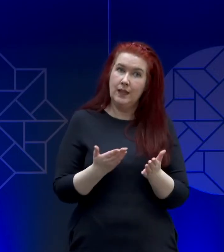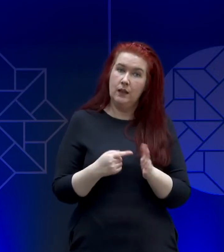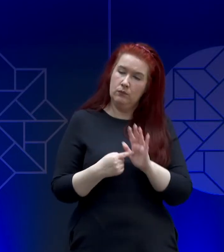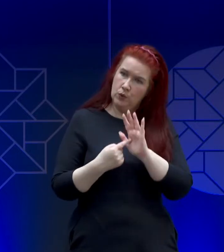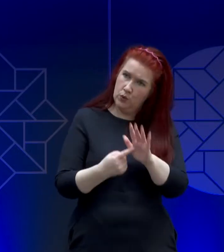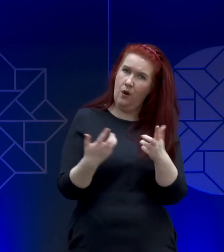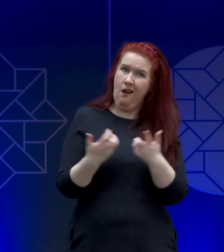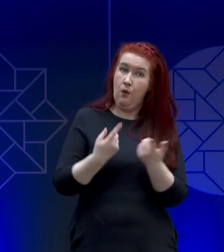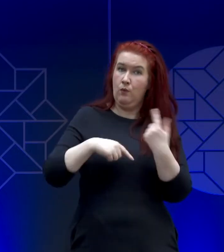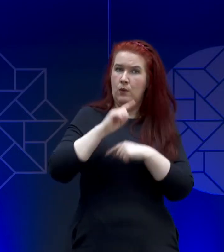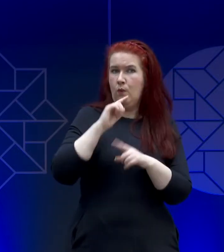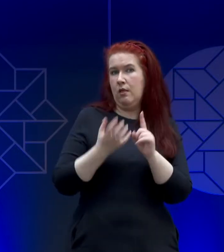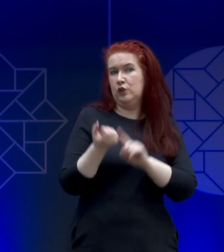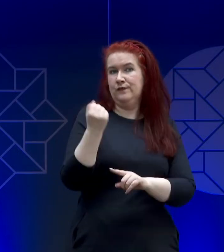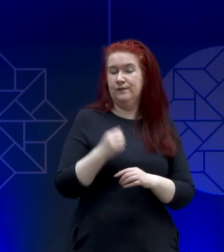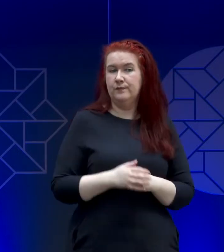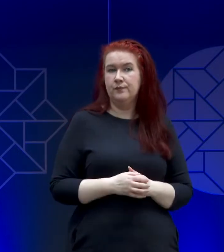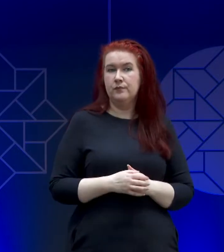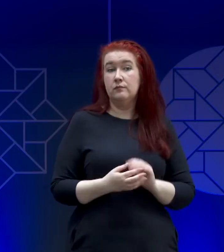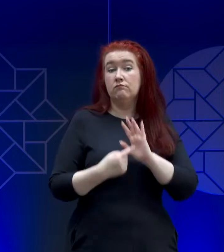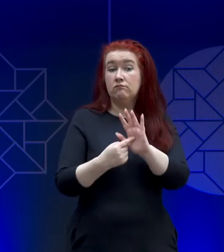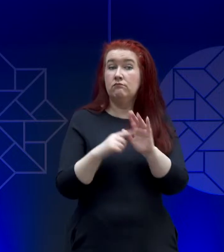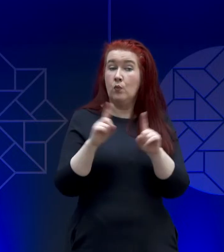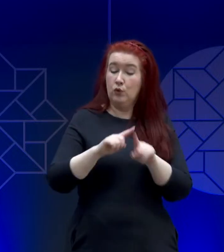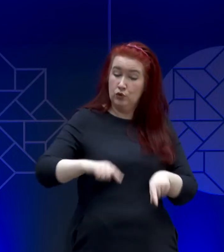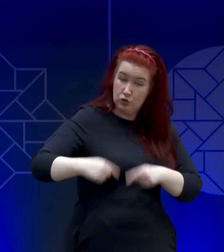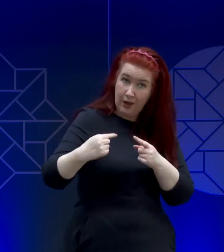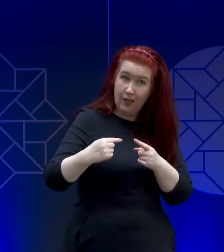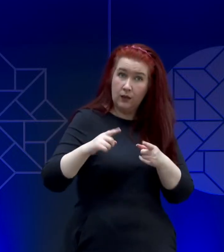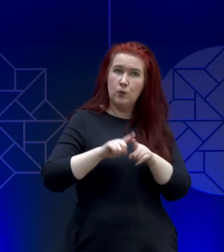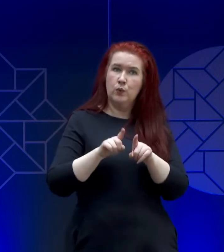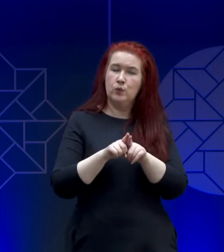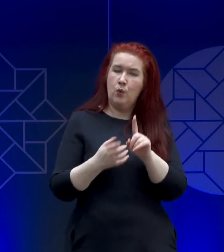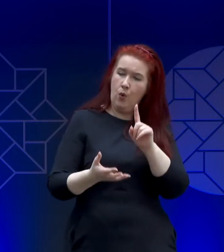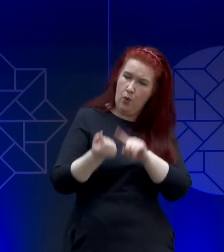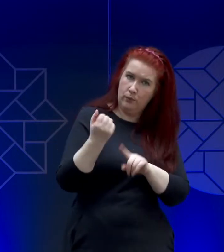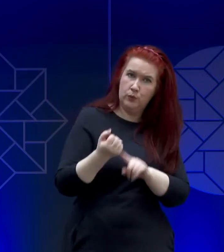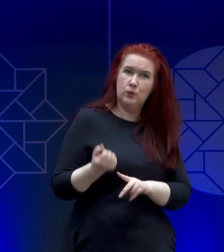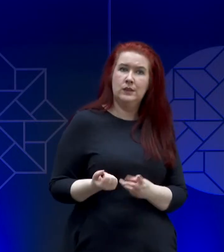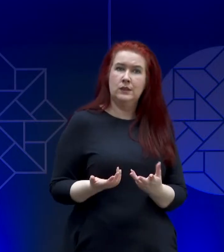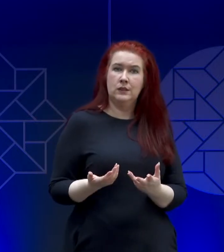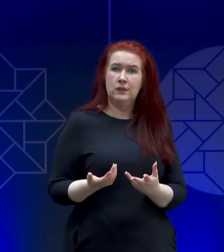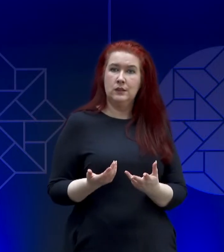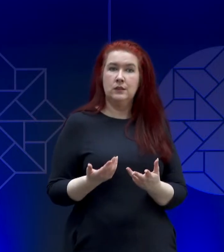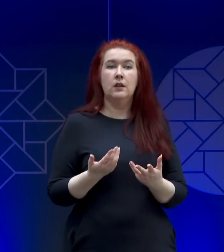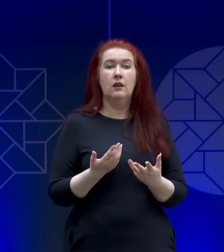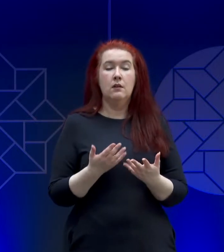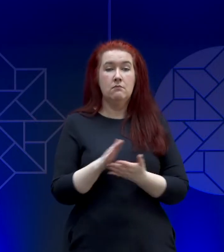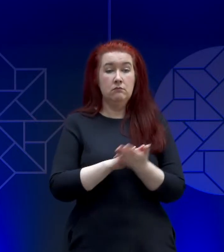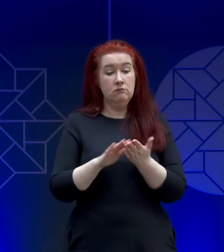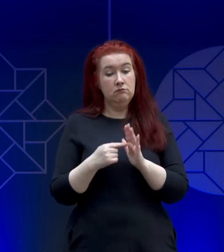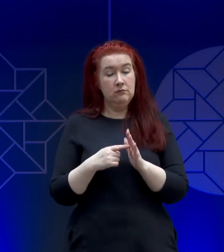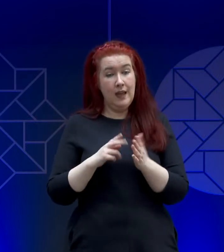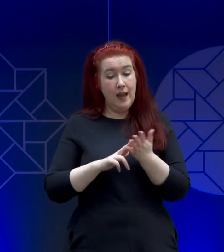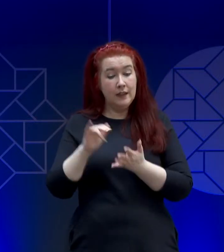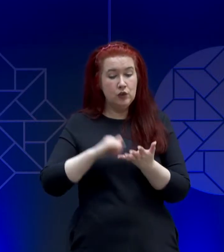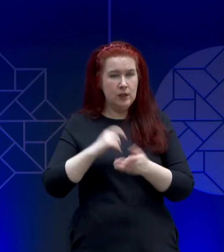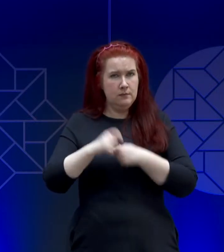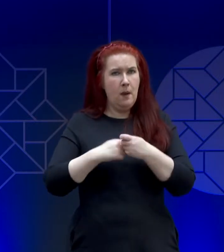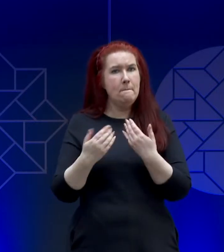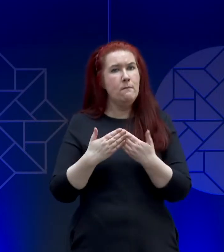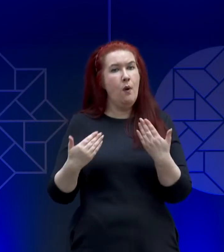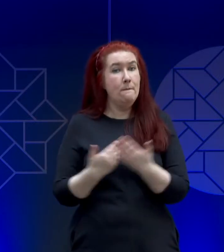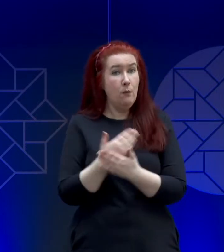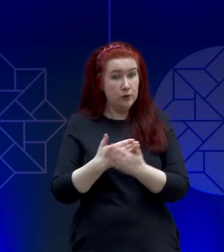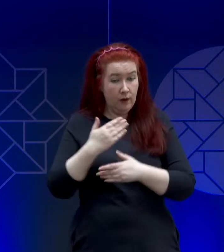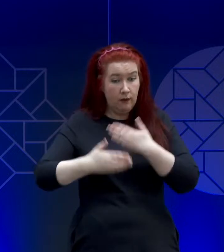that. It addresses both the challenges and the opportunities. It sets the NHS on a path of modernisation and